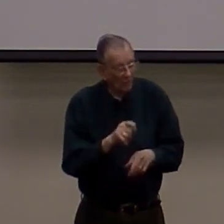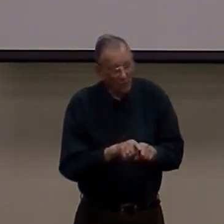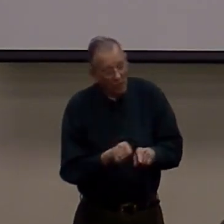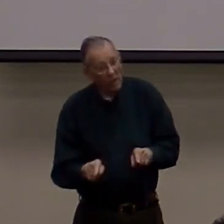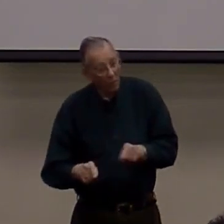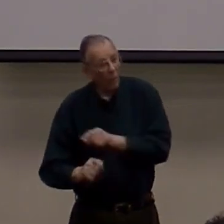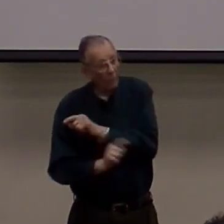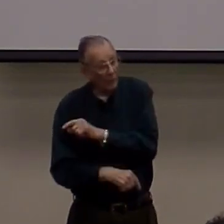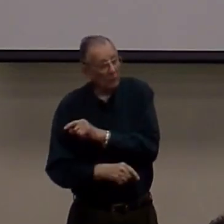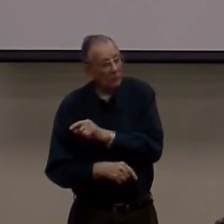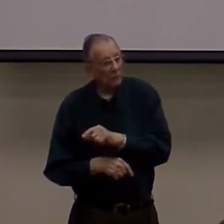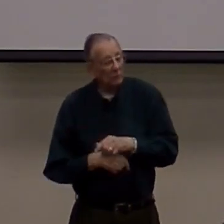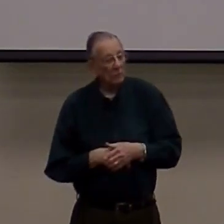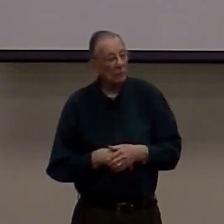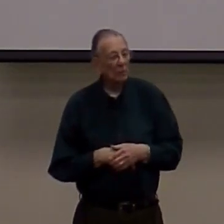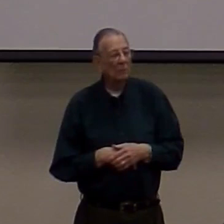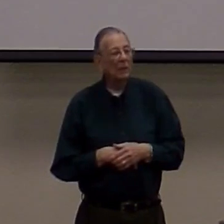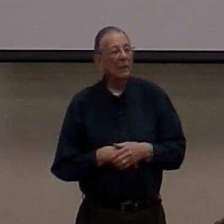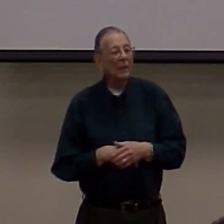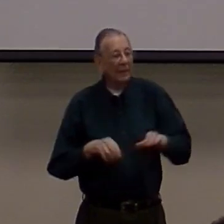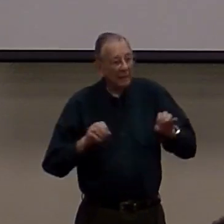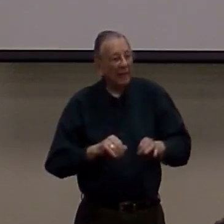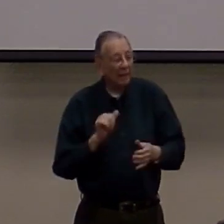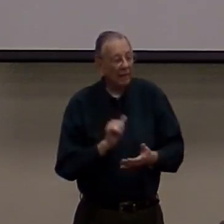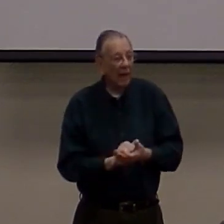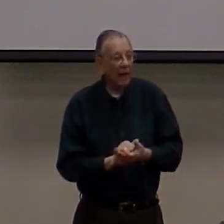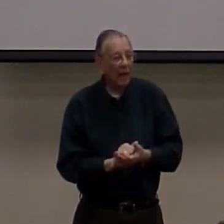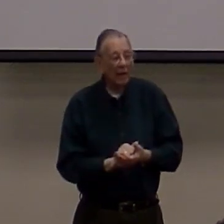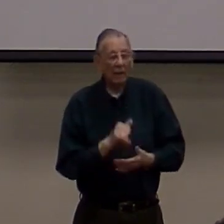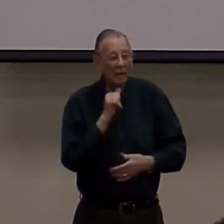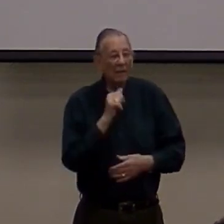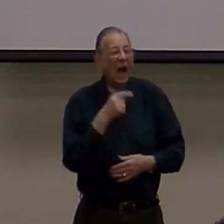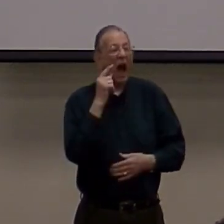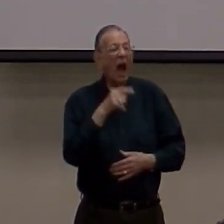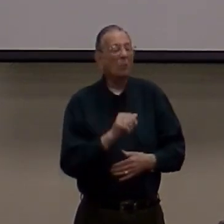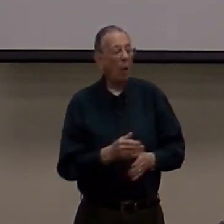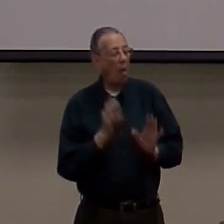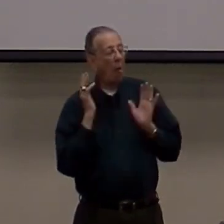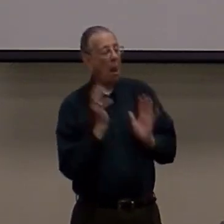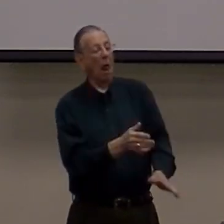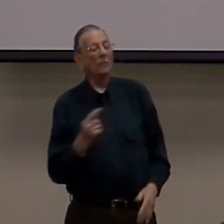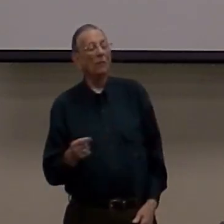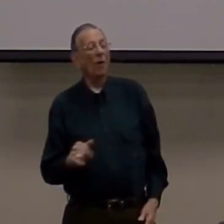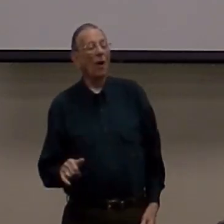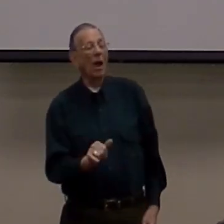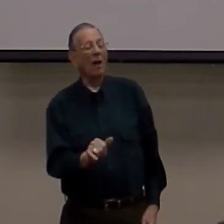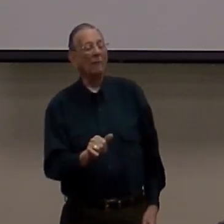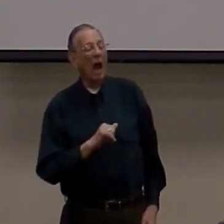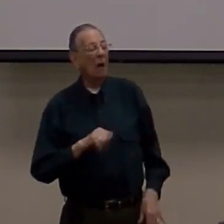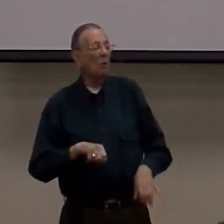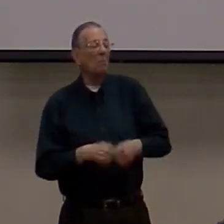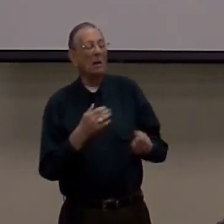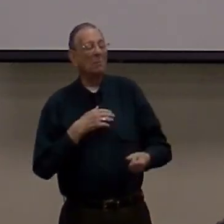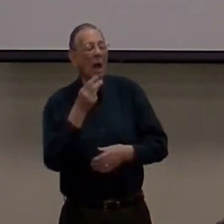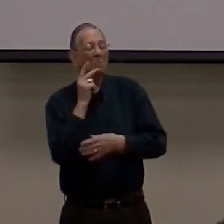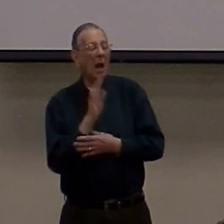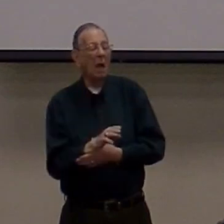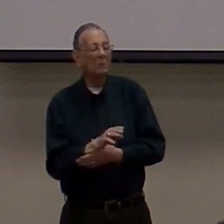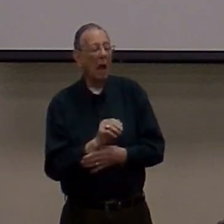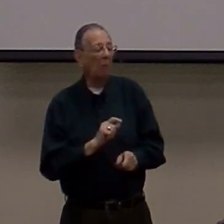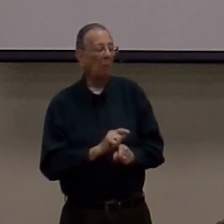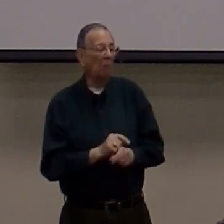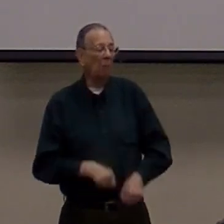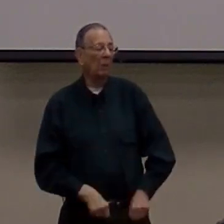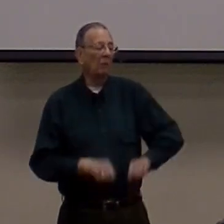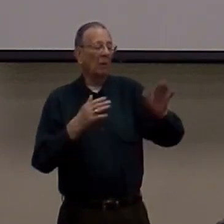had to do that. But that he did that didn't say, I've abandoned you forever. I'm going to break my promise. I'm going to